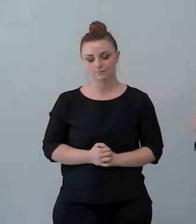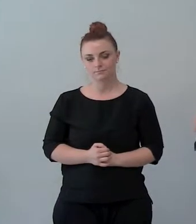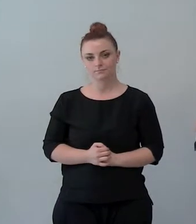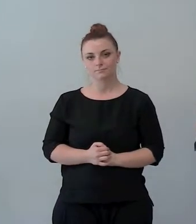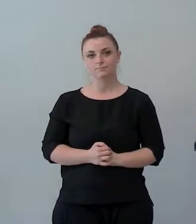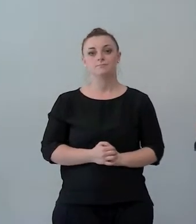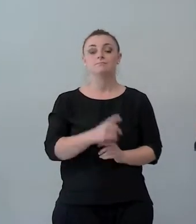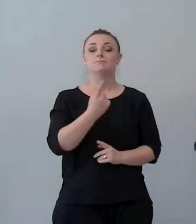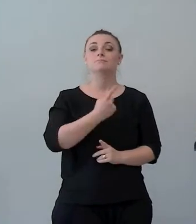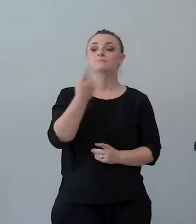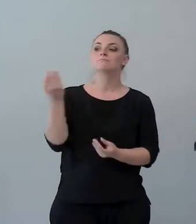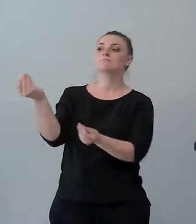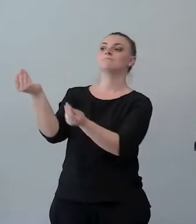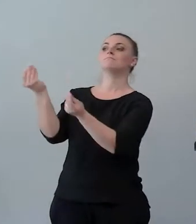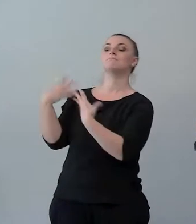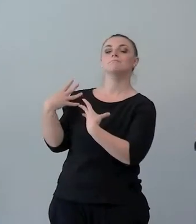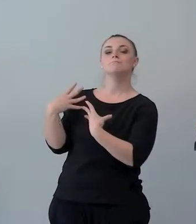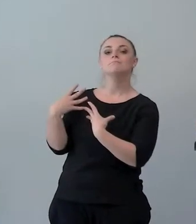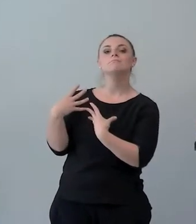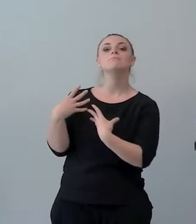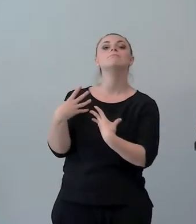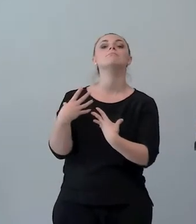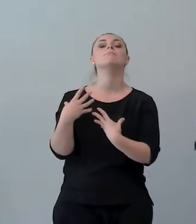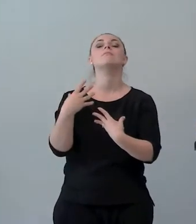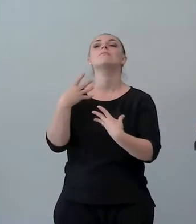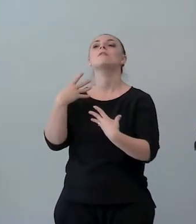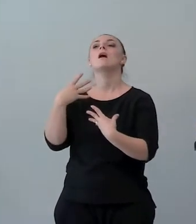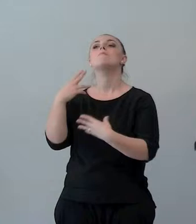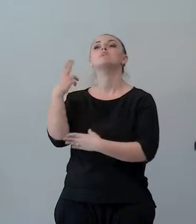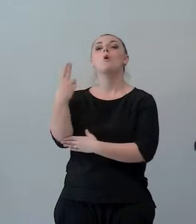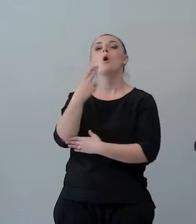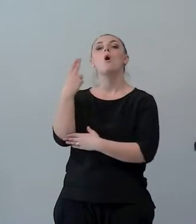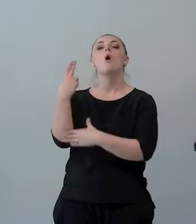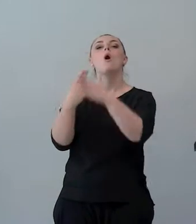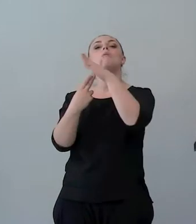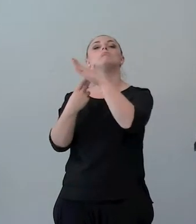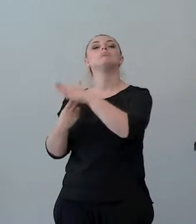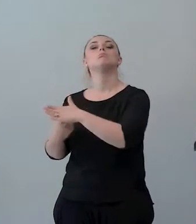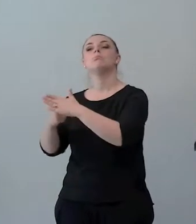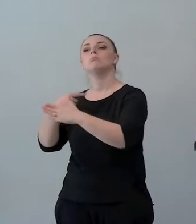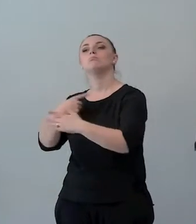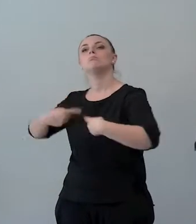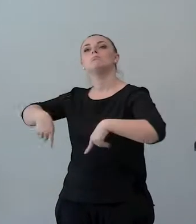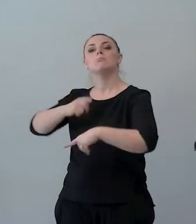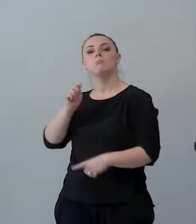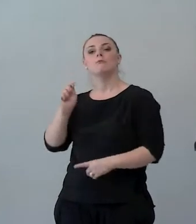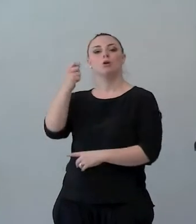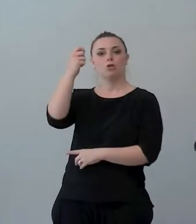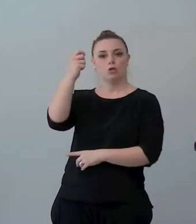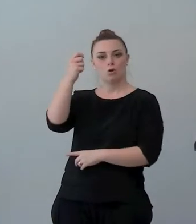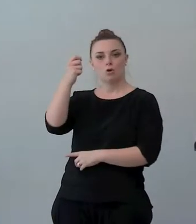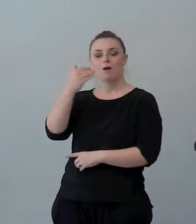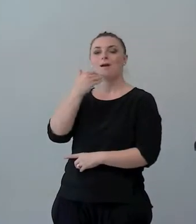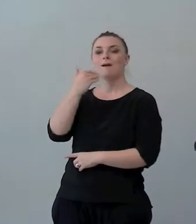Dio ci dà la vittoria sulla morte per mezzo di Gesù Cristo. God gives us victory